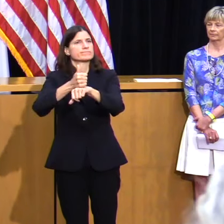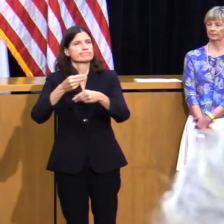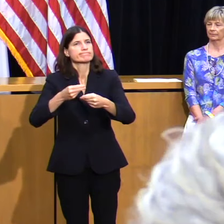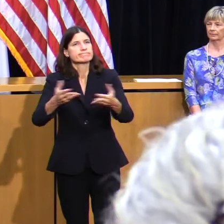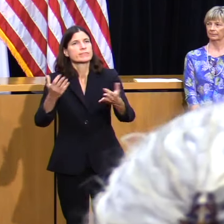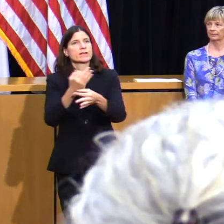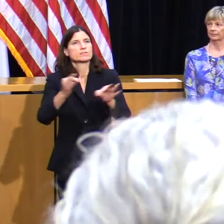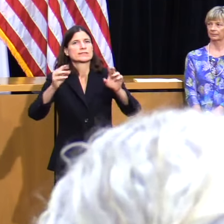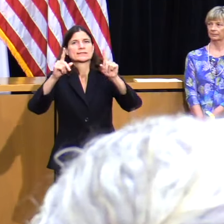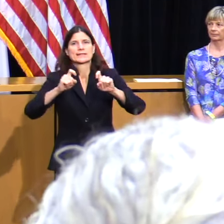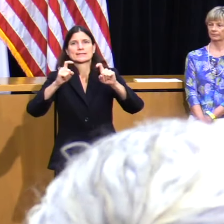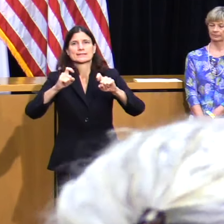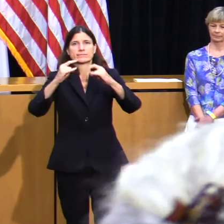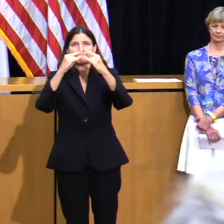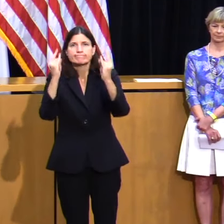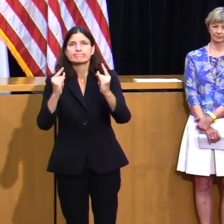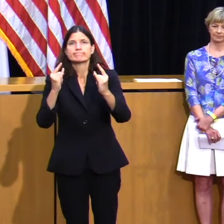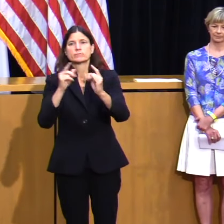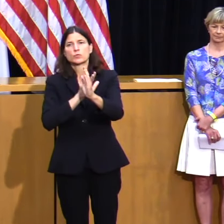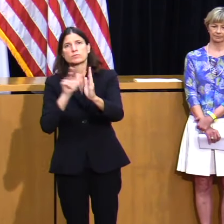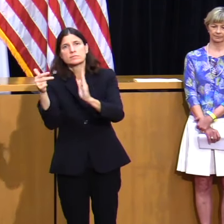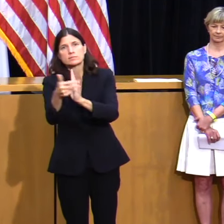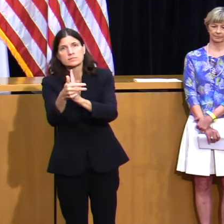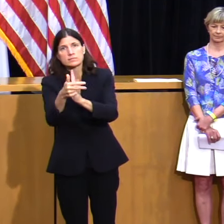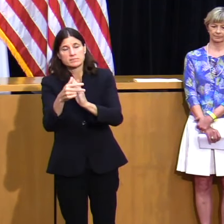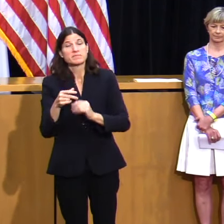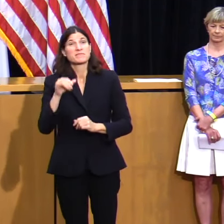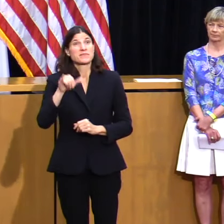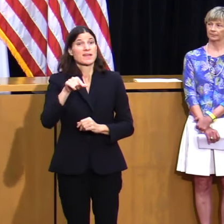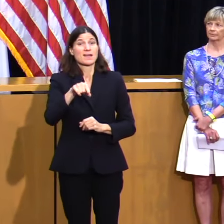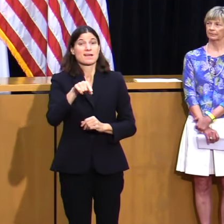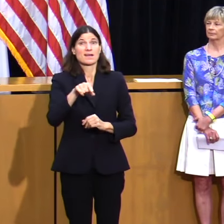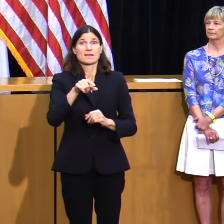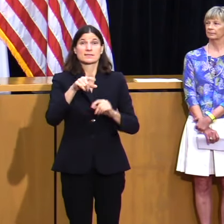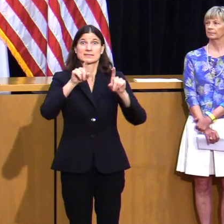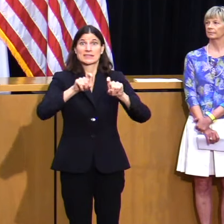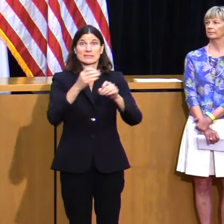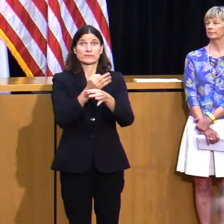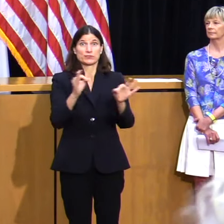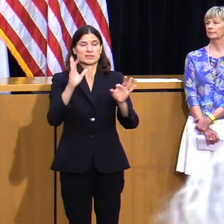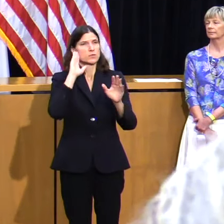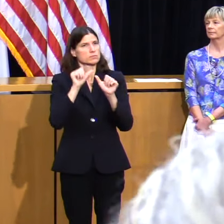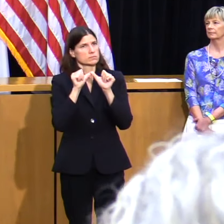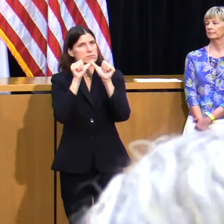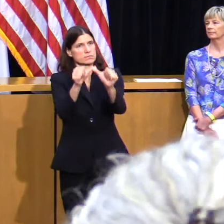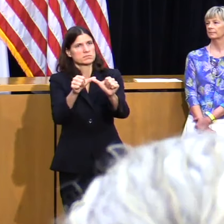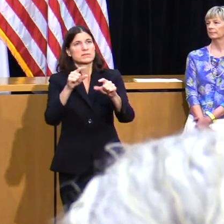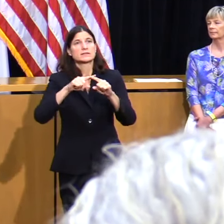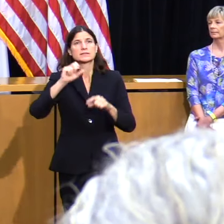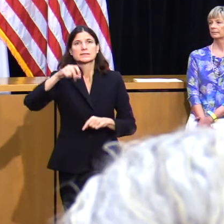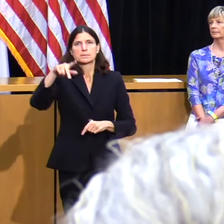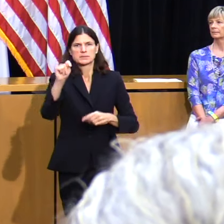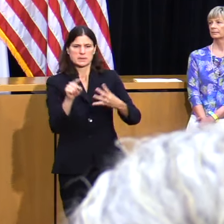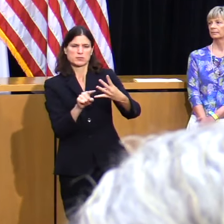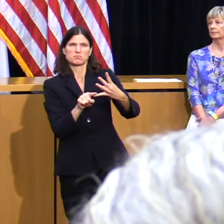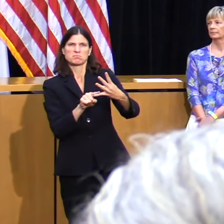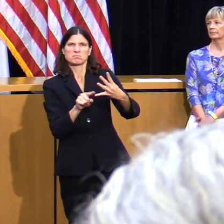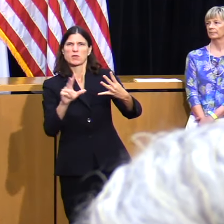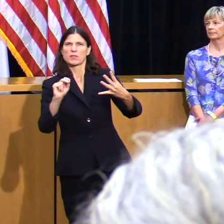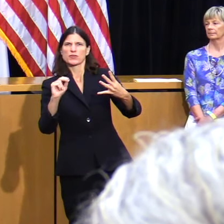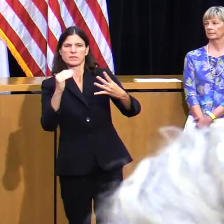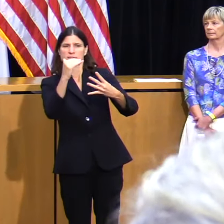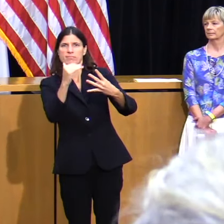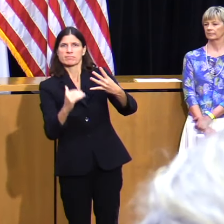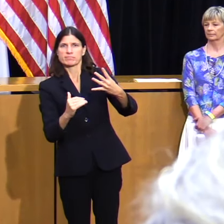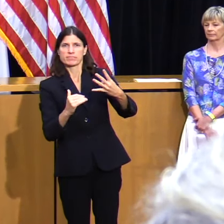COVID through the end of September. As I said earlier, in addition to Stop the Spread testing sites, the Commonwealth has a network of hundreds